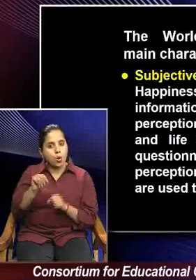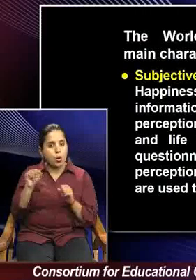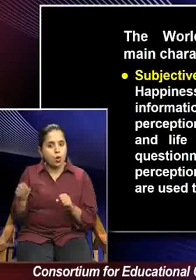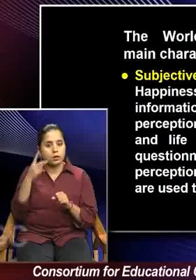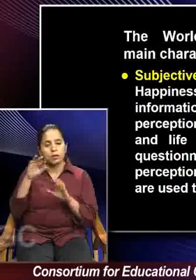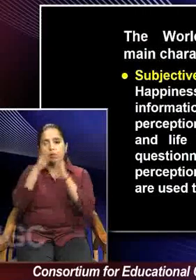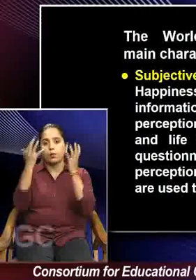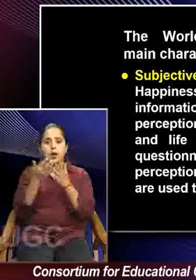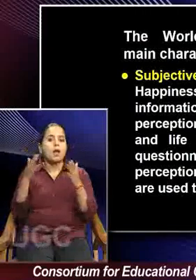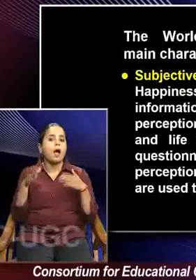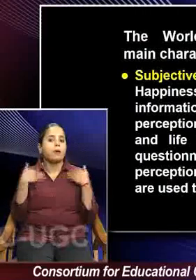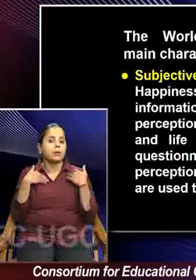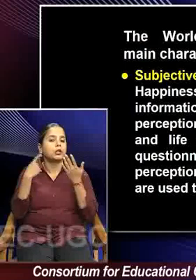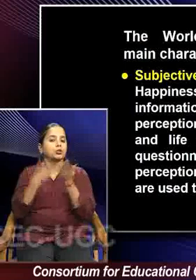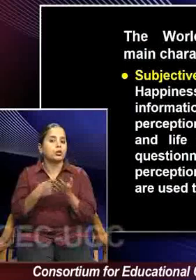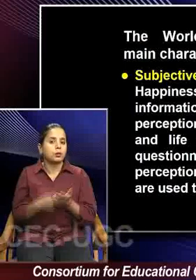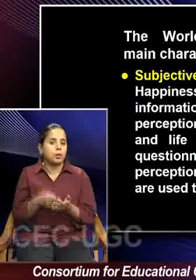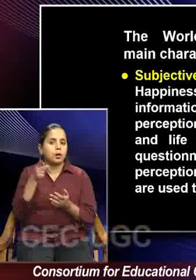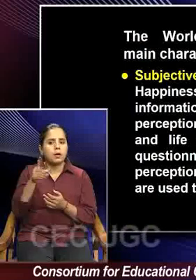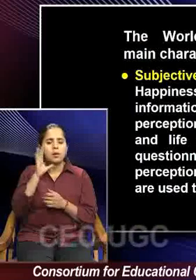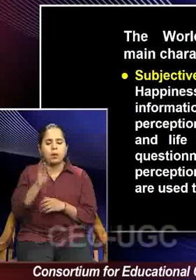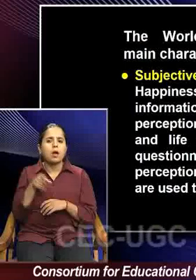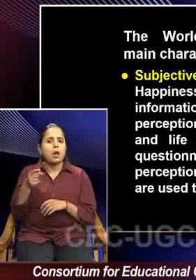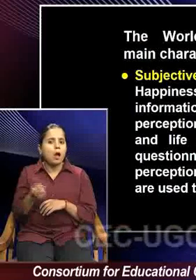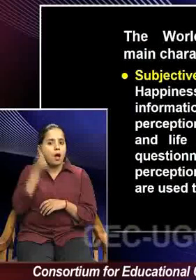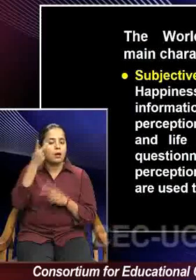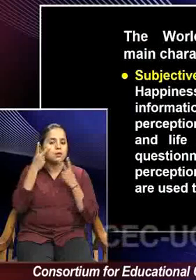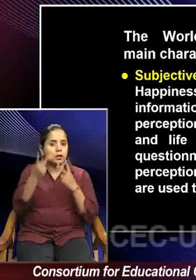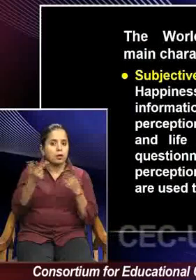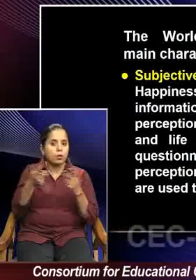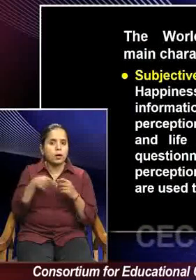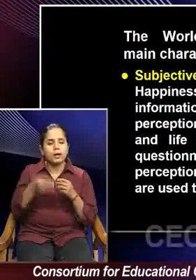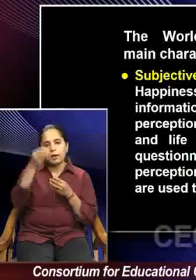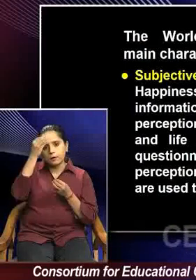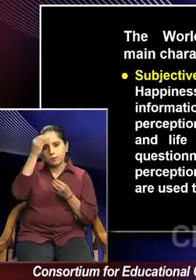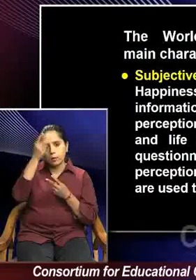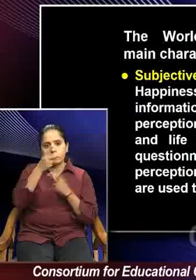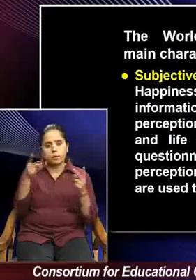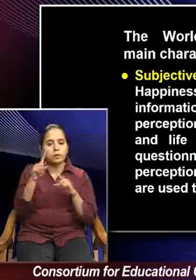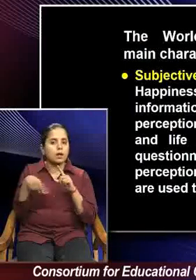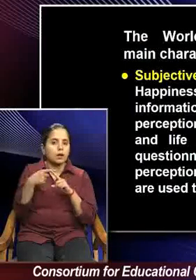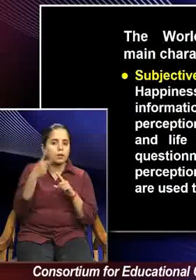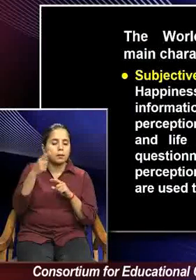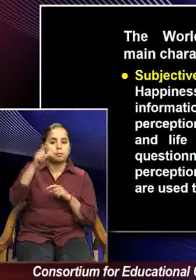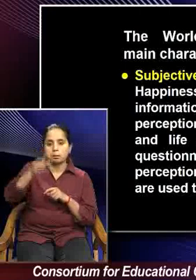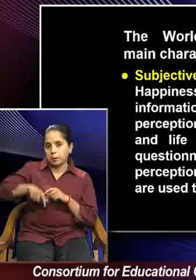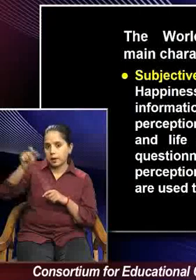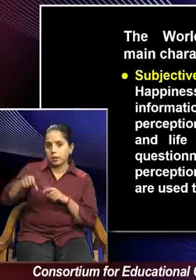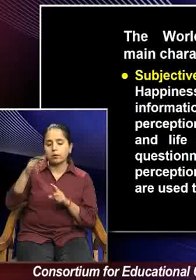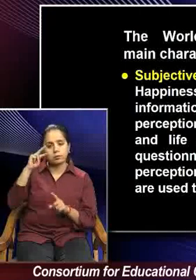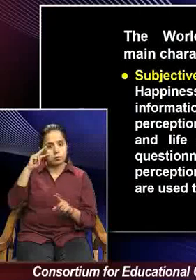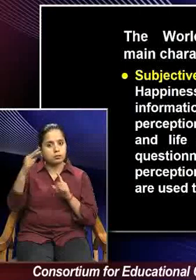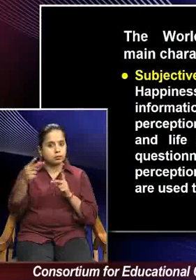World Happiness Report mainly relies on the information about the people's